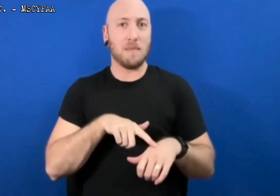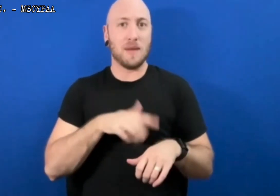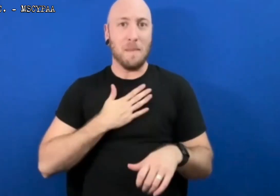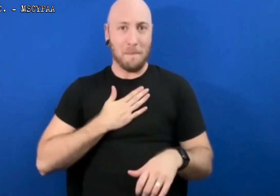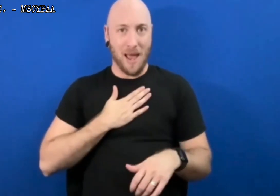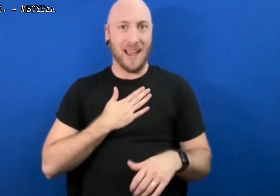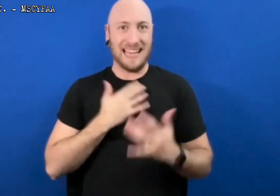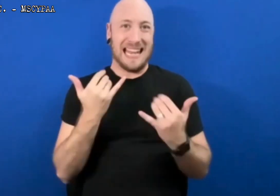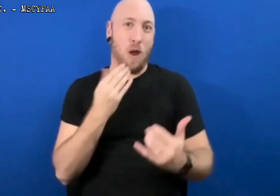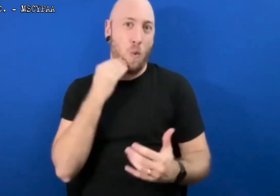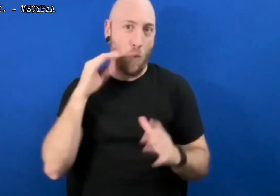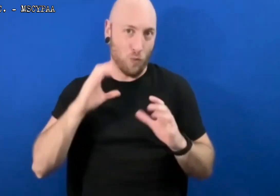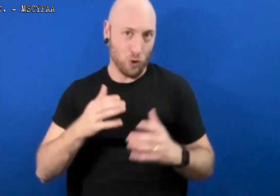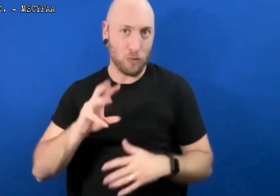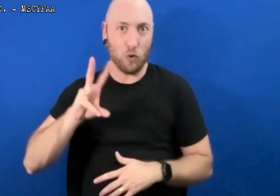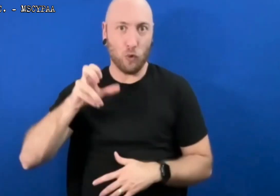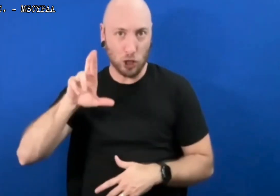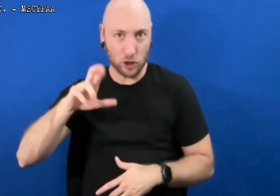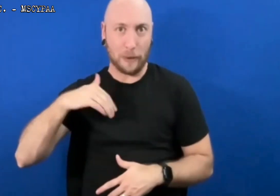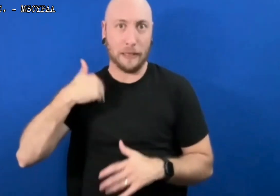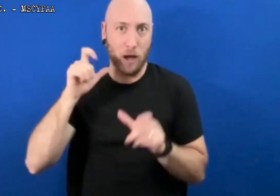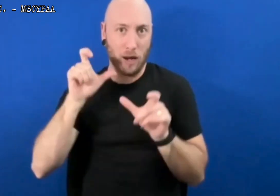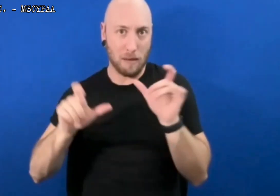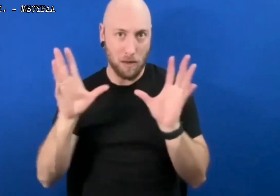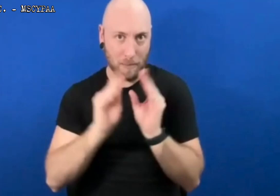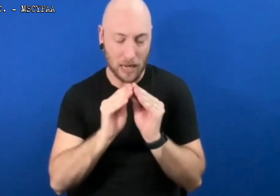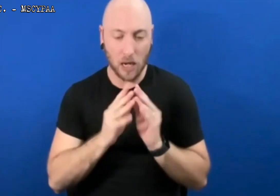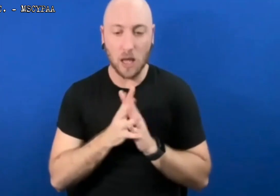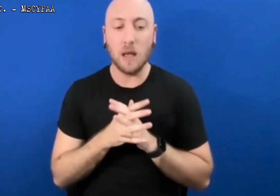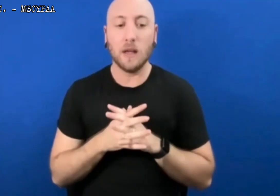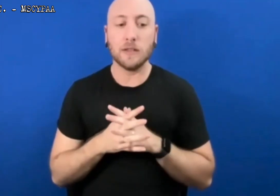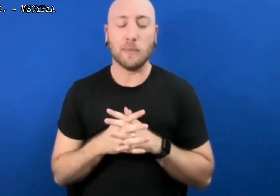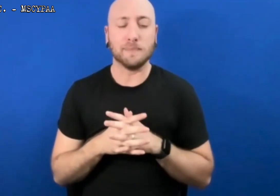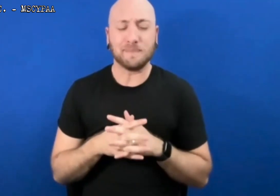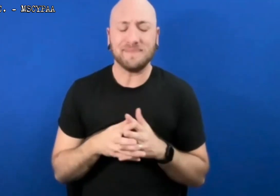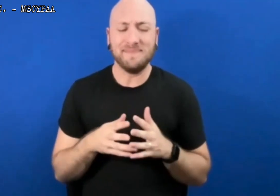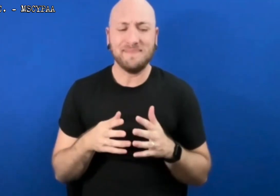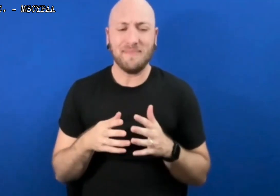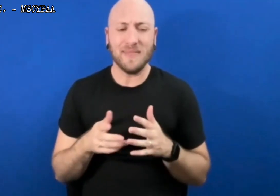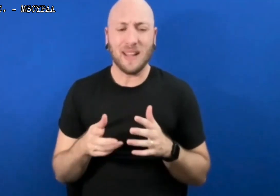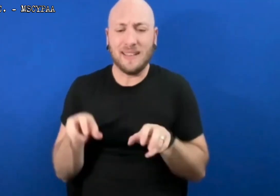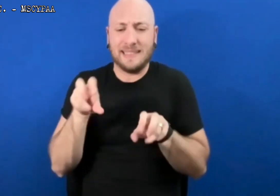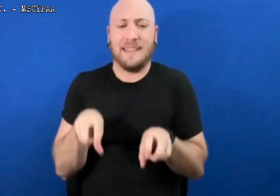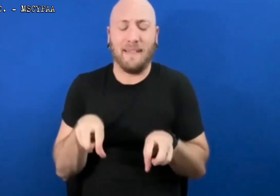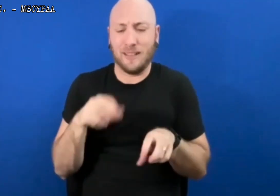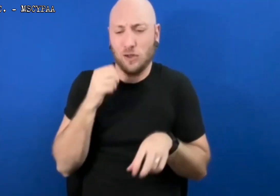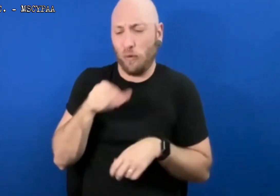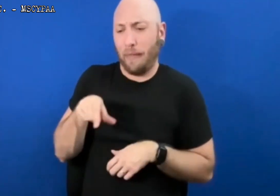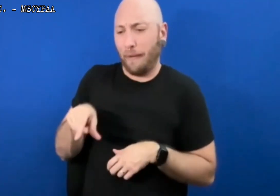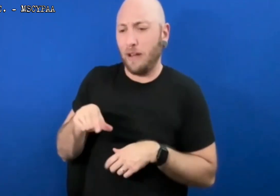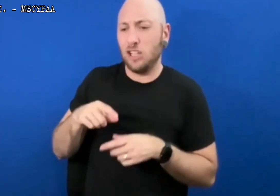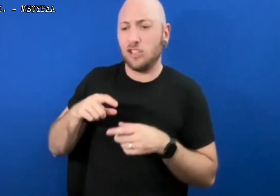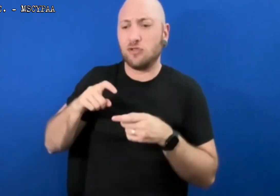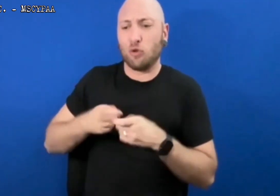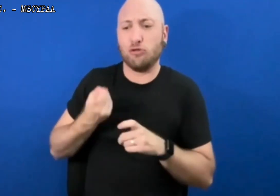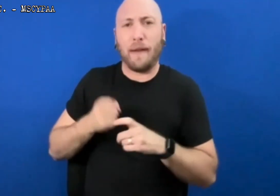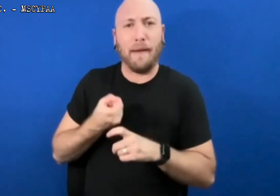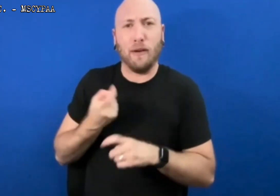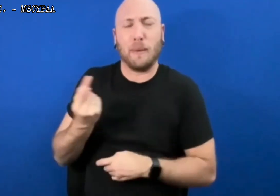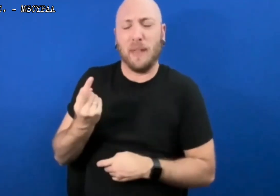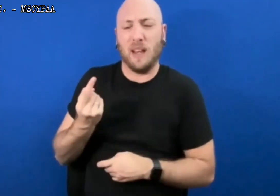sat next to this girl, and she was like crocheting or something, which is what I do now. And she was